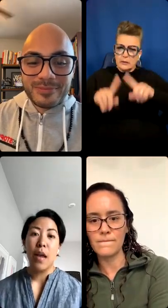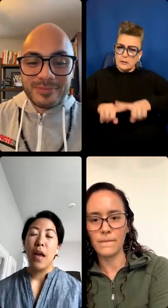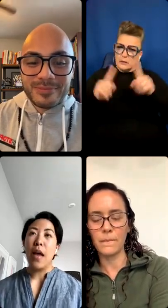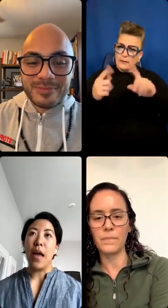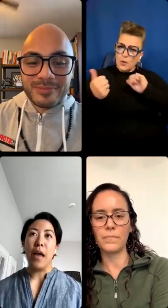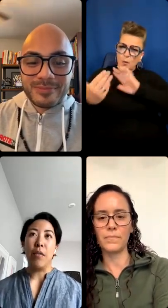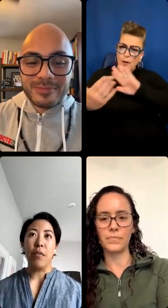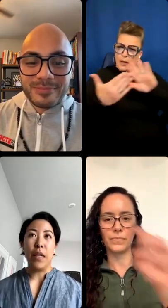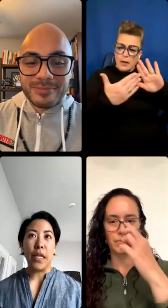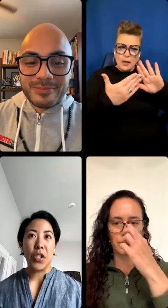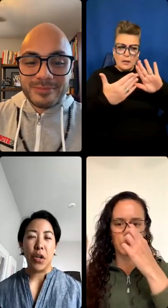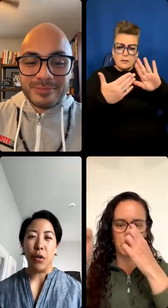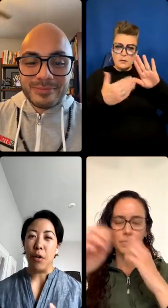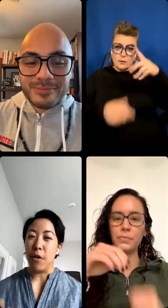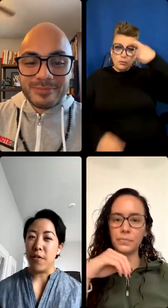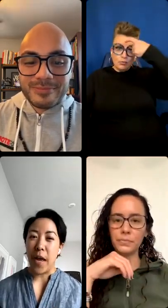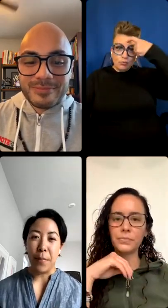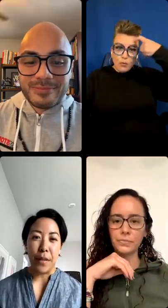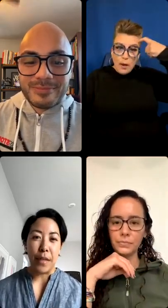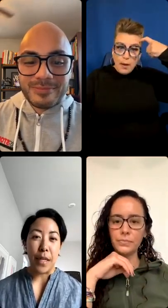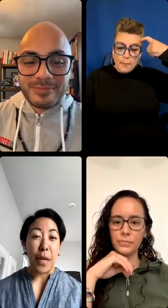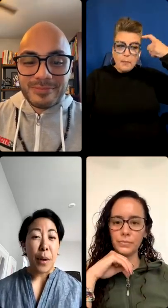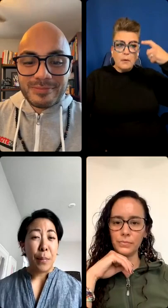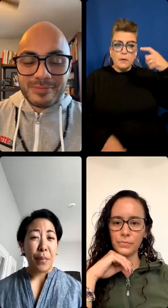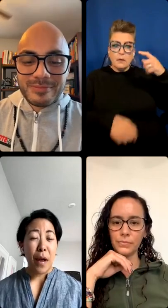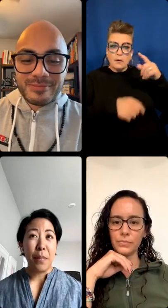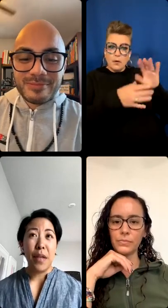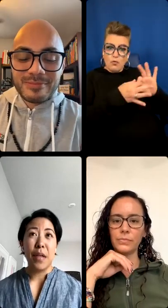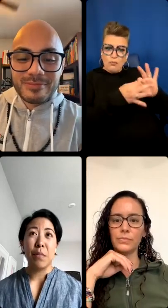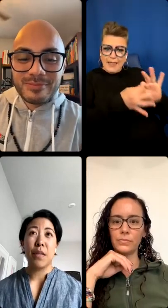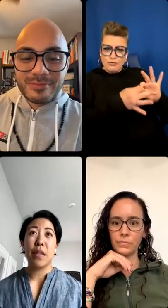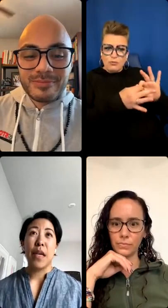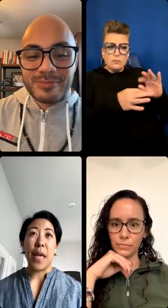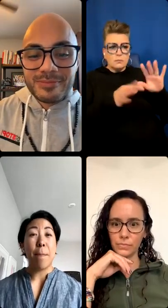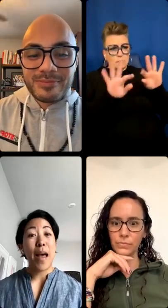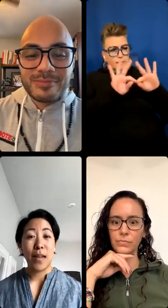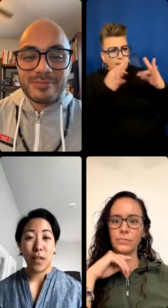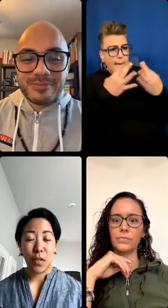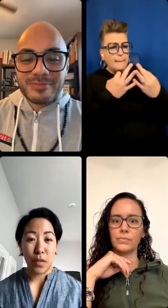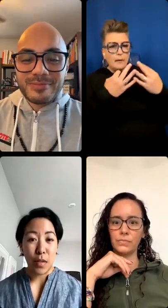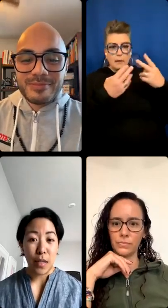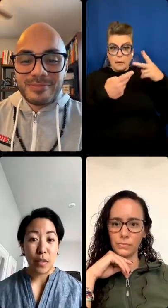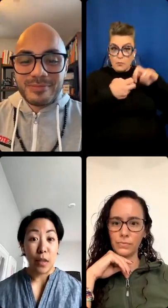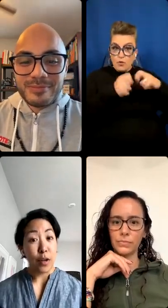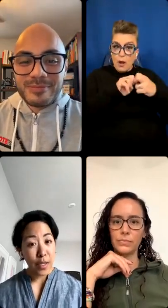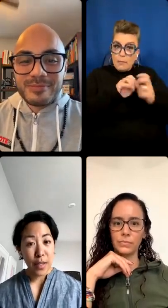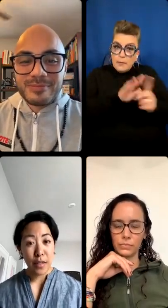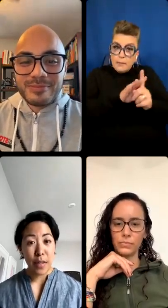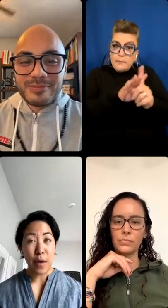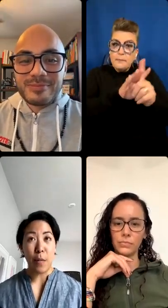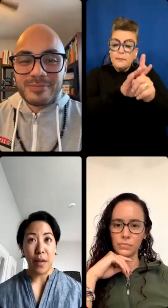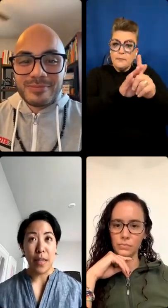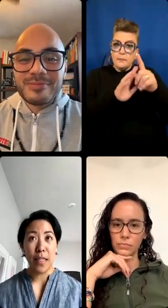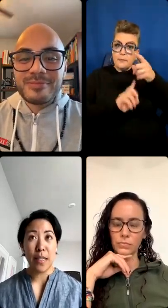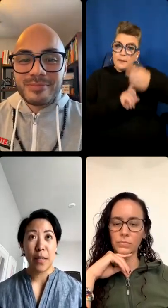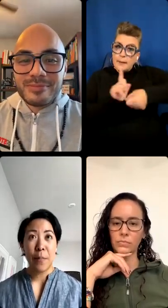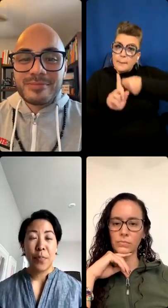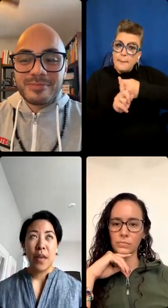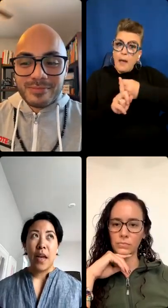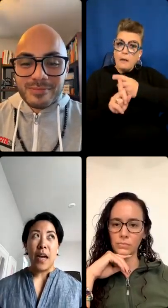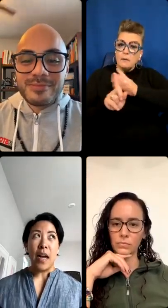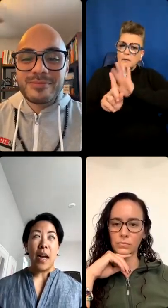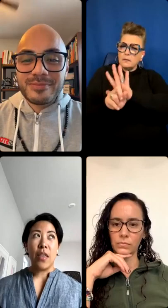trauma and relational or family problems impacted students' learning and